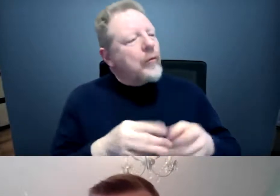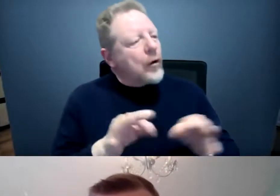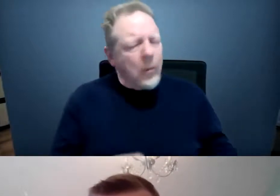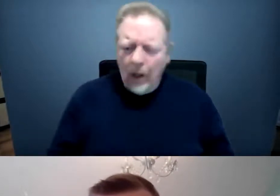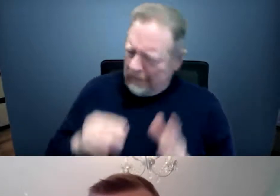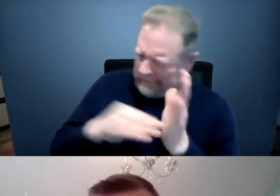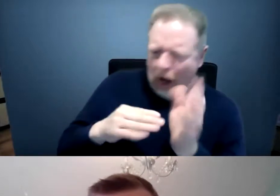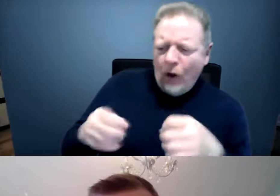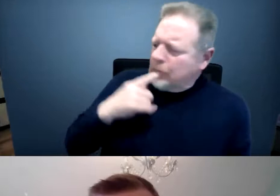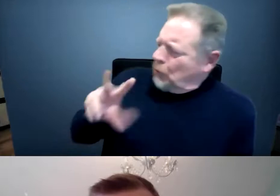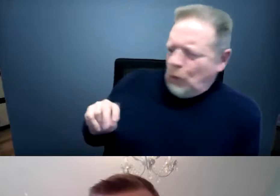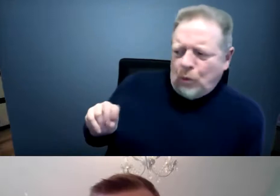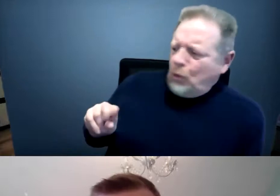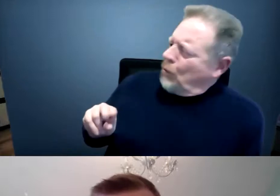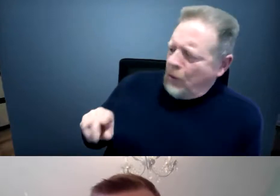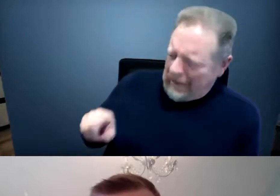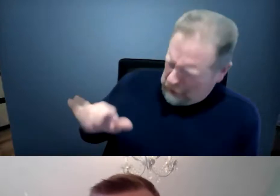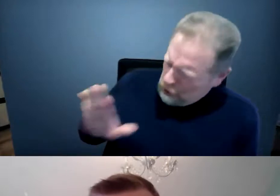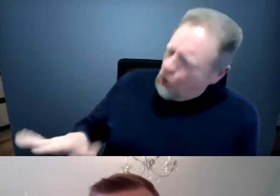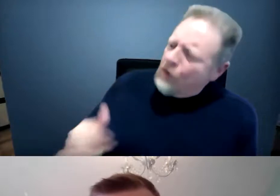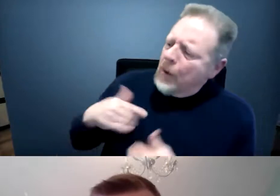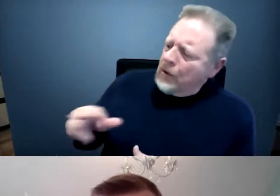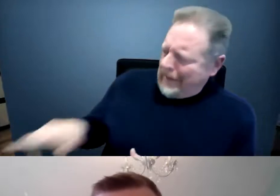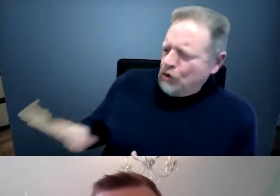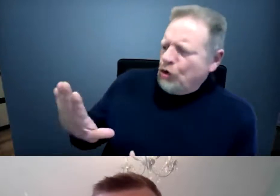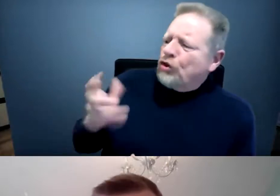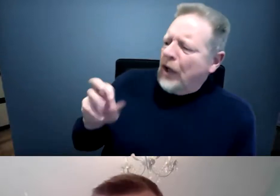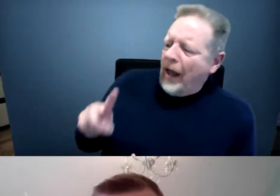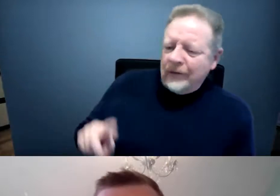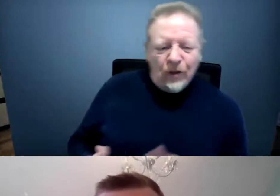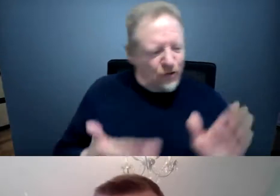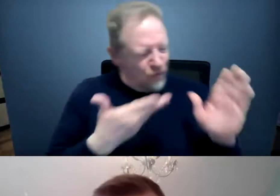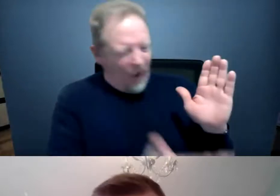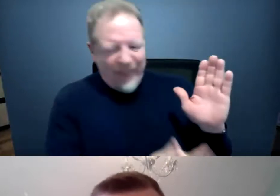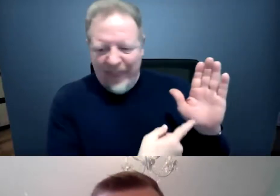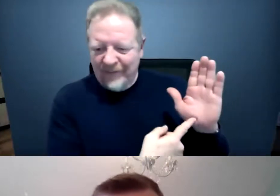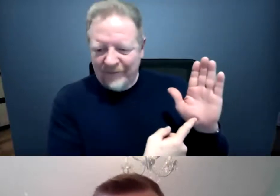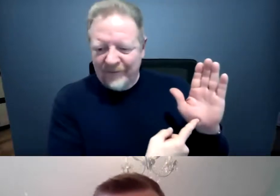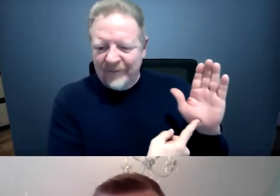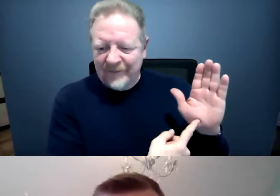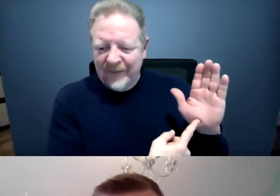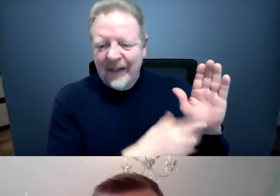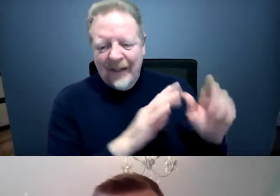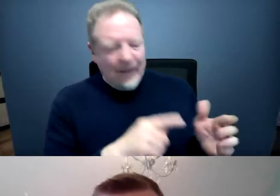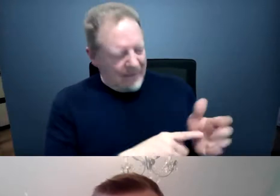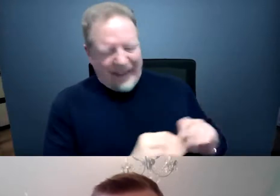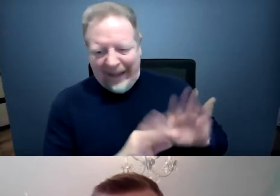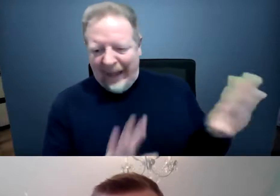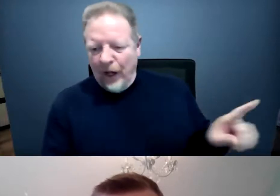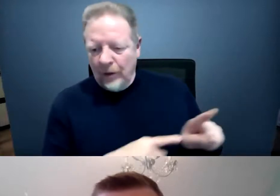No. And so it's right there in steps that it's their responsibility, and the website to contact,